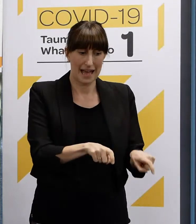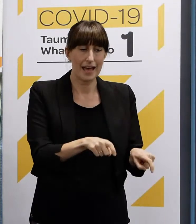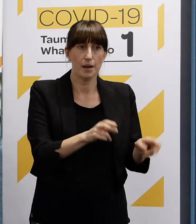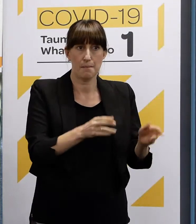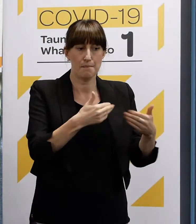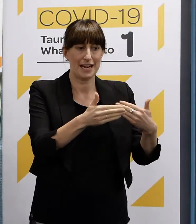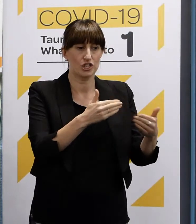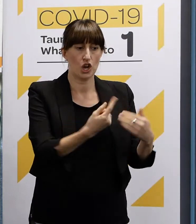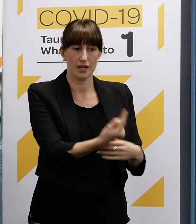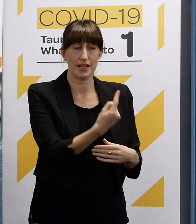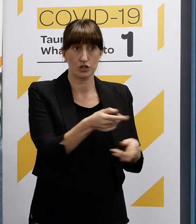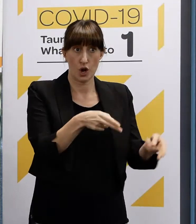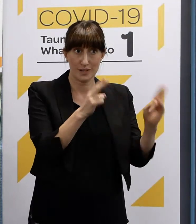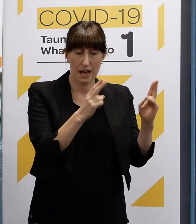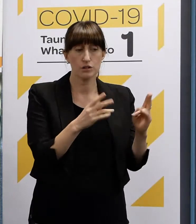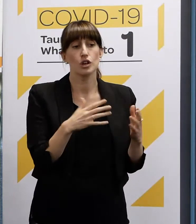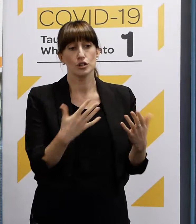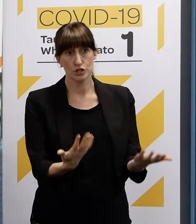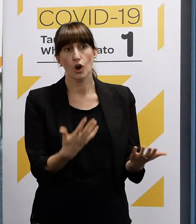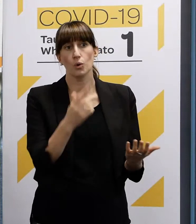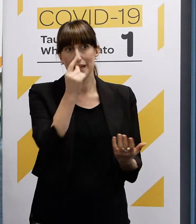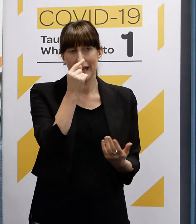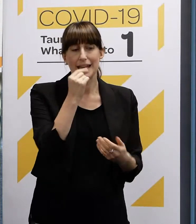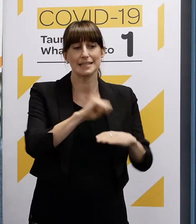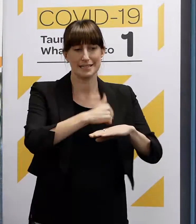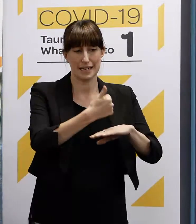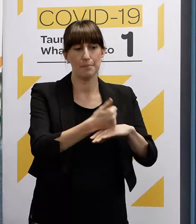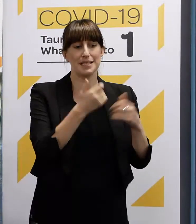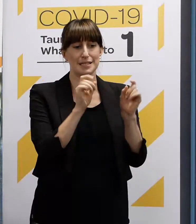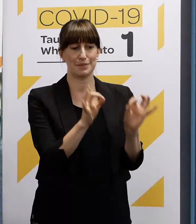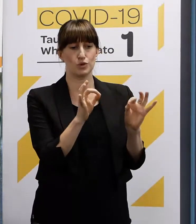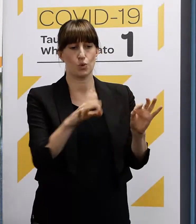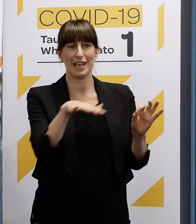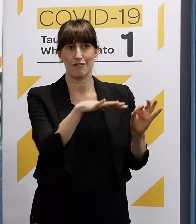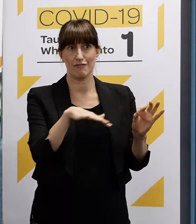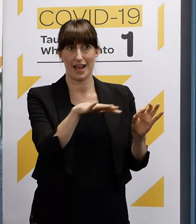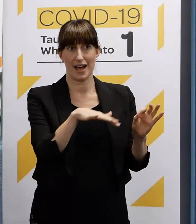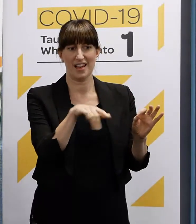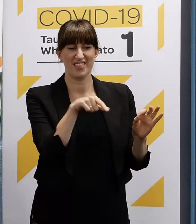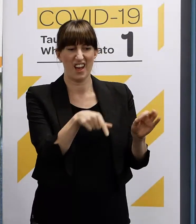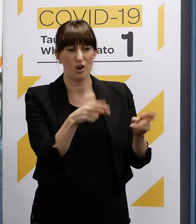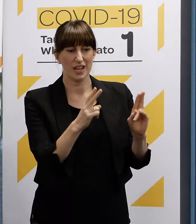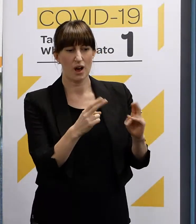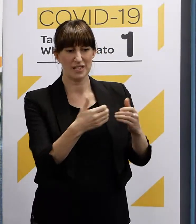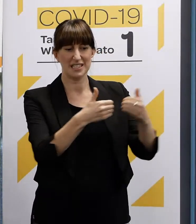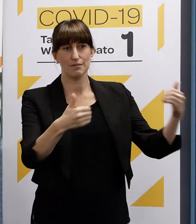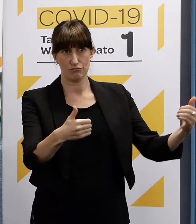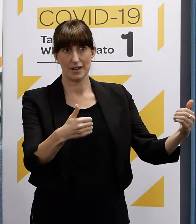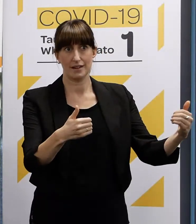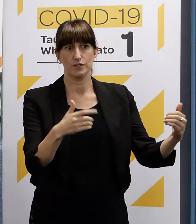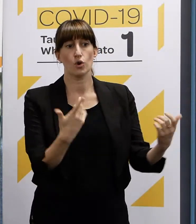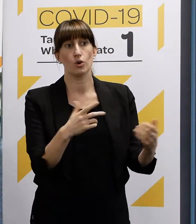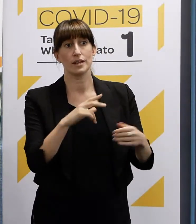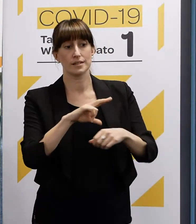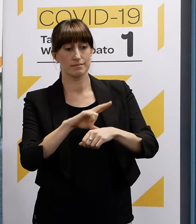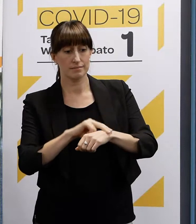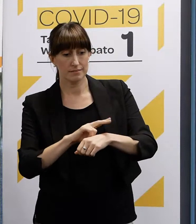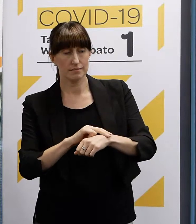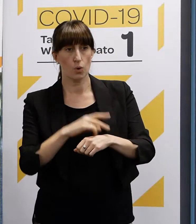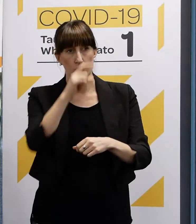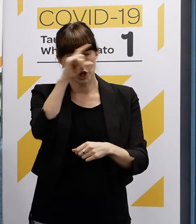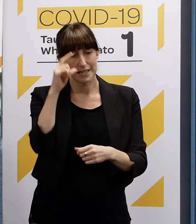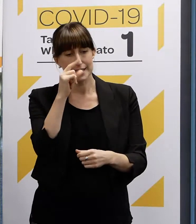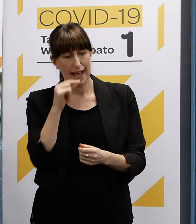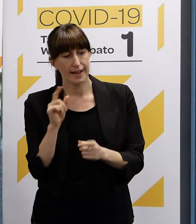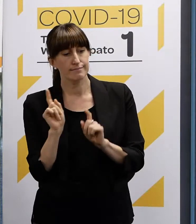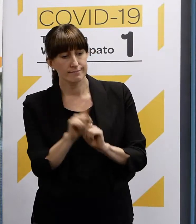that there are additional precautions taken, and that medical and nursing staff can do their work as well. So are those additional facilities ready to go